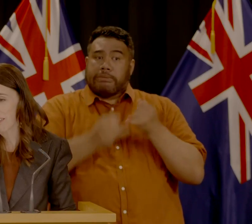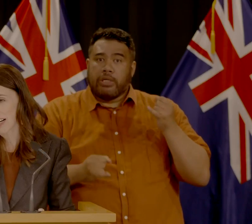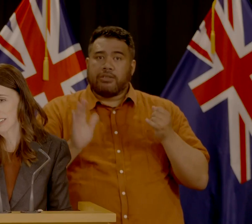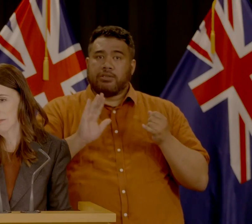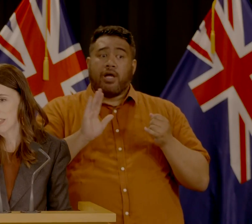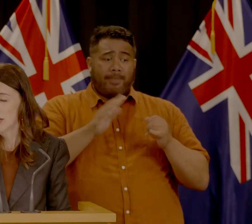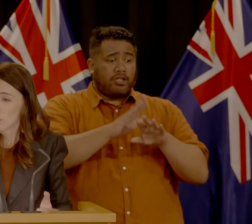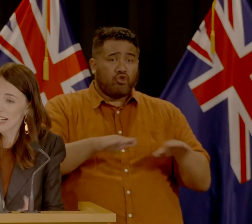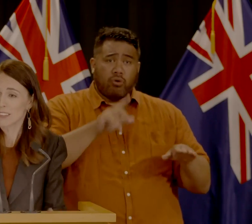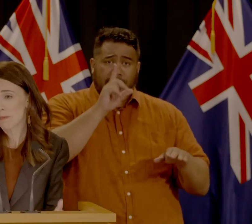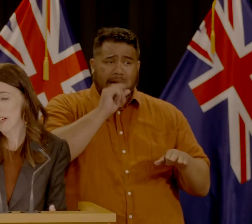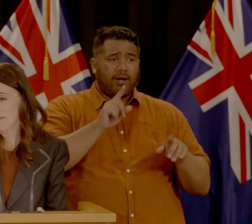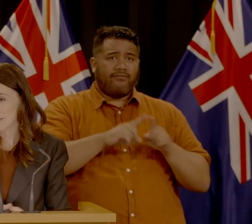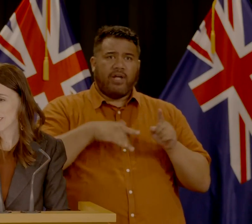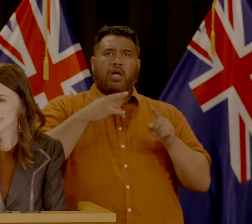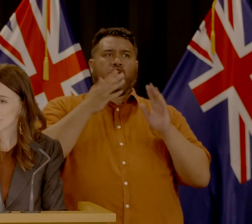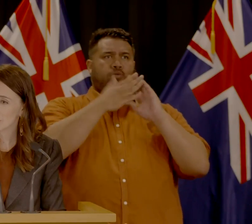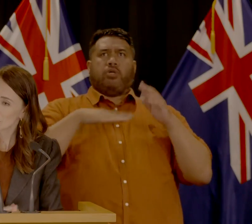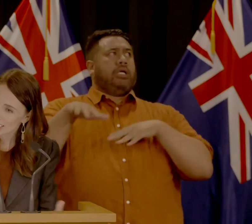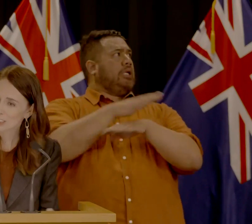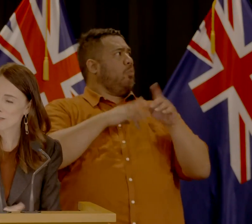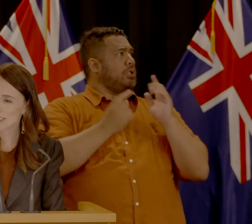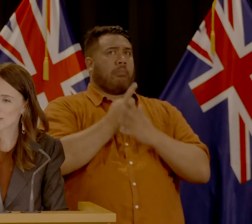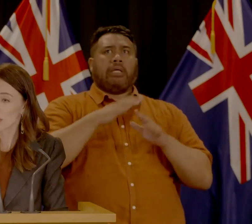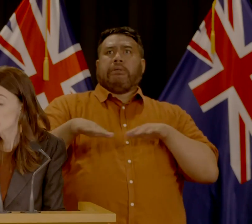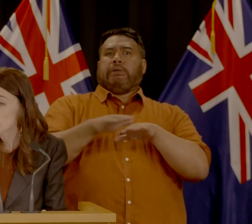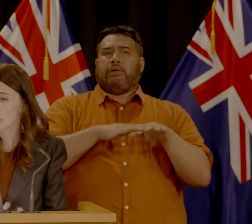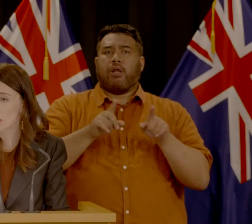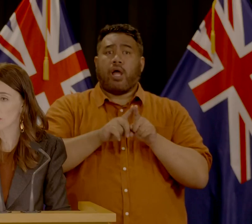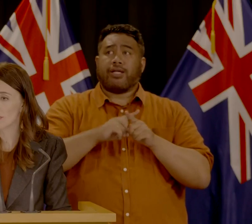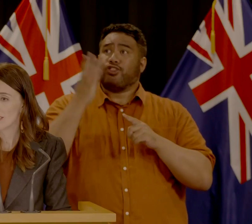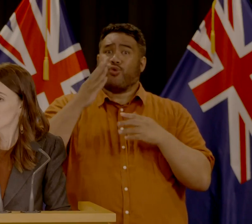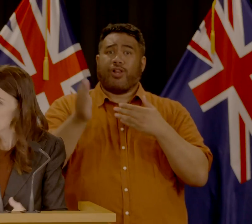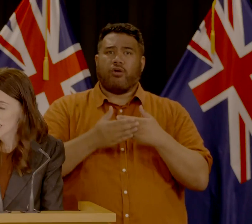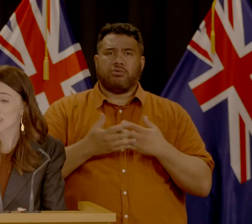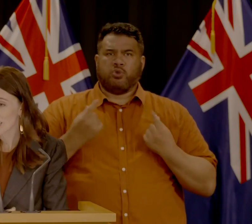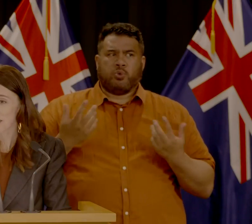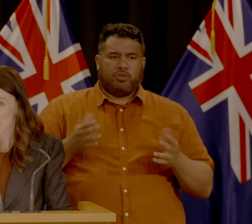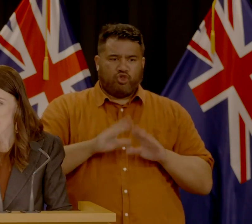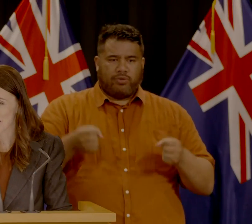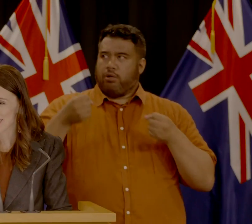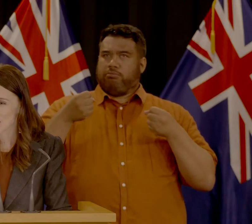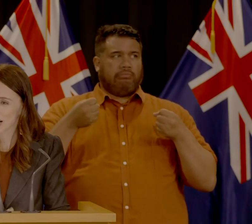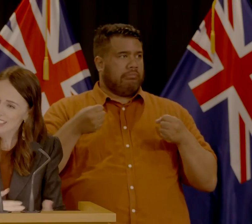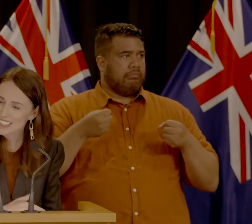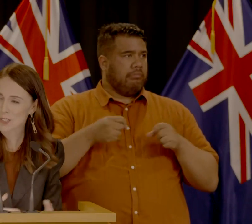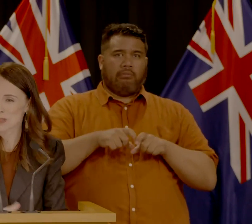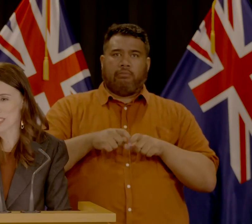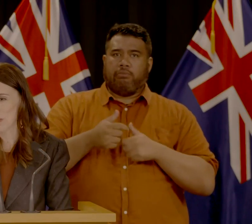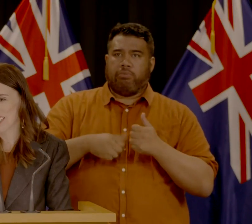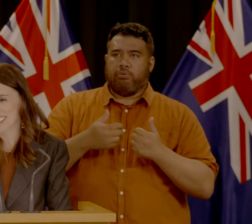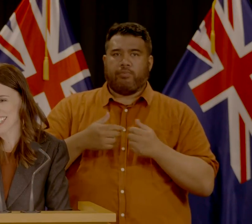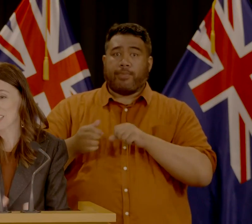community around them. We have to be mindful, if we shut schools, where do children go? Potentially their grandparents or to other